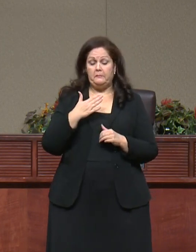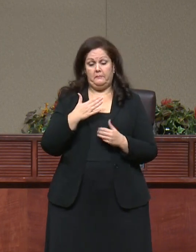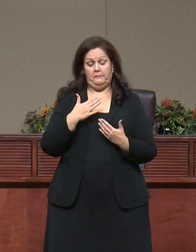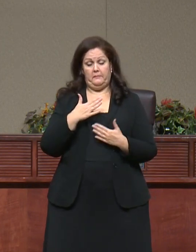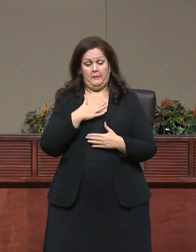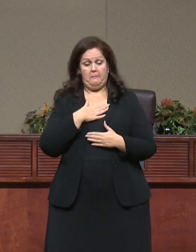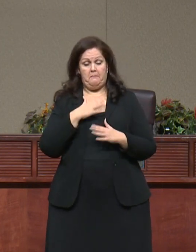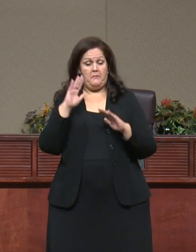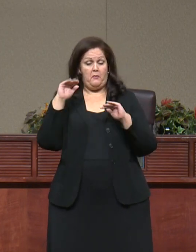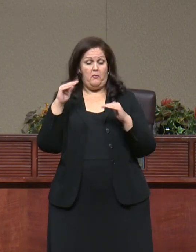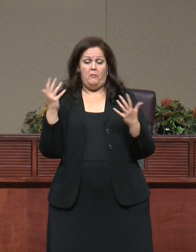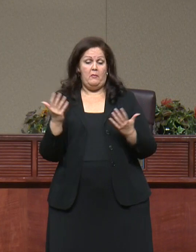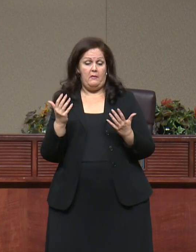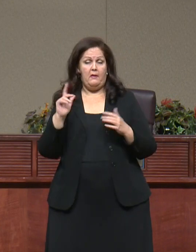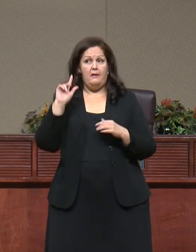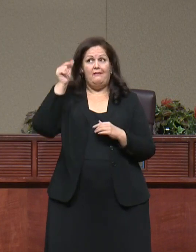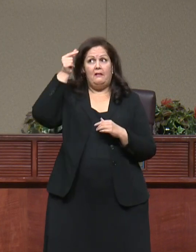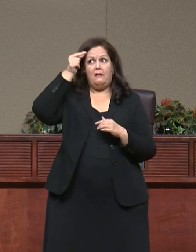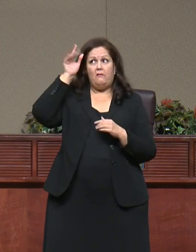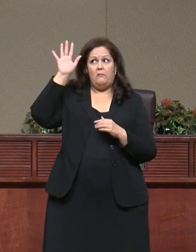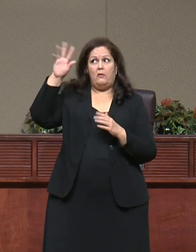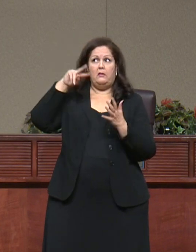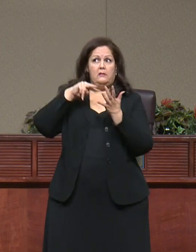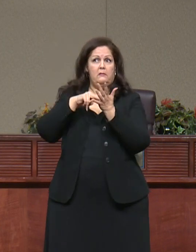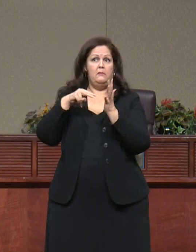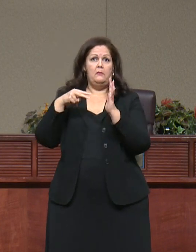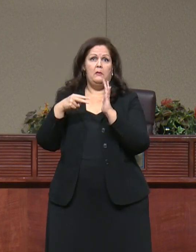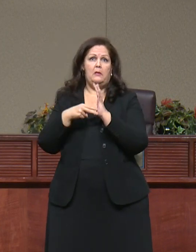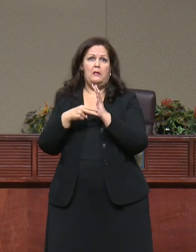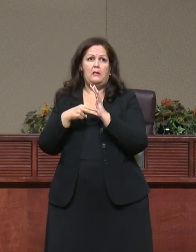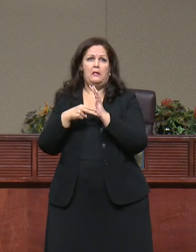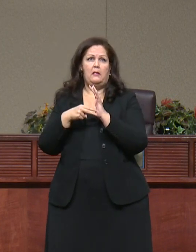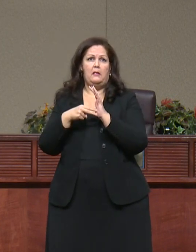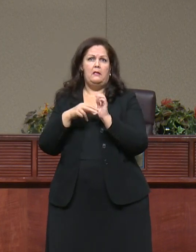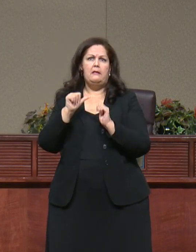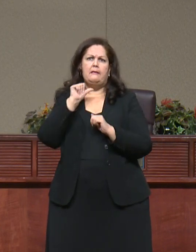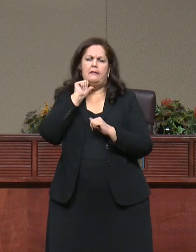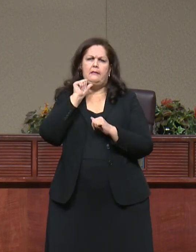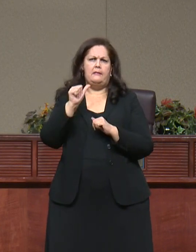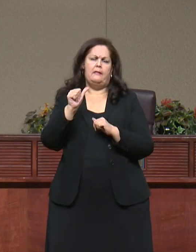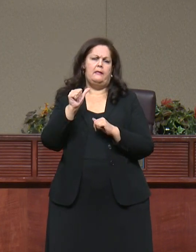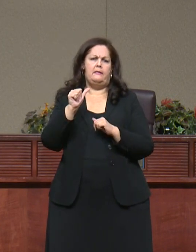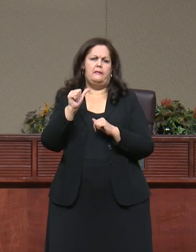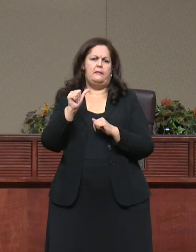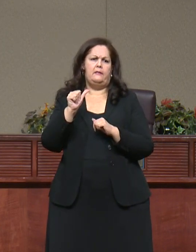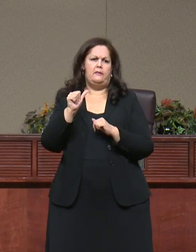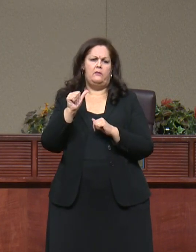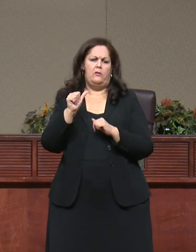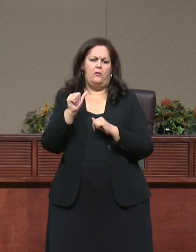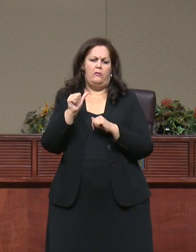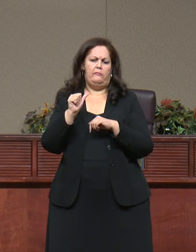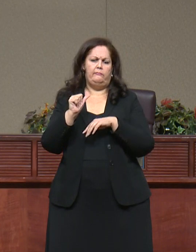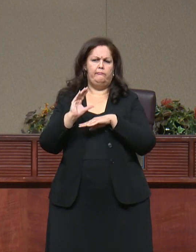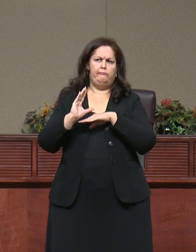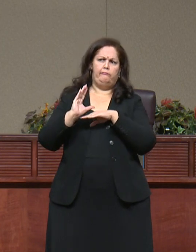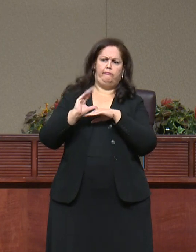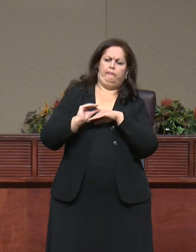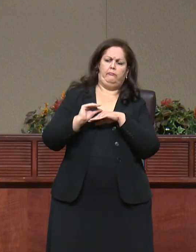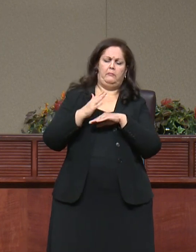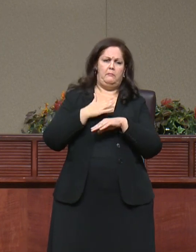that the governor's intent is not to further diminish the authority of local